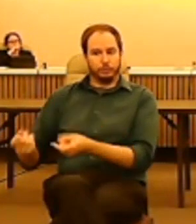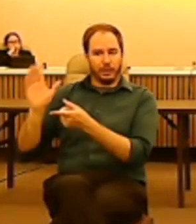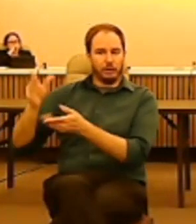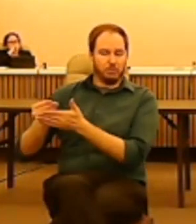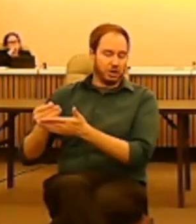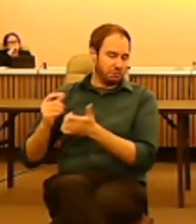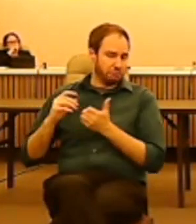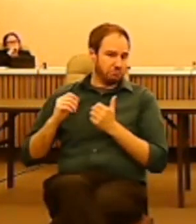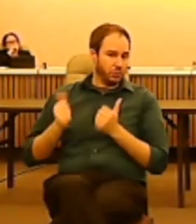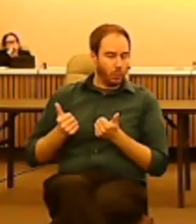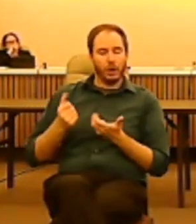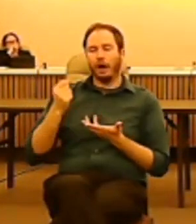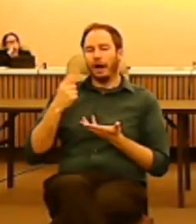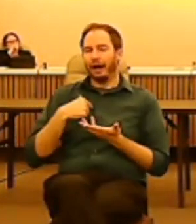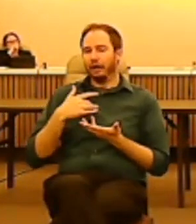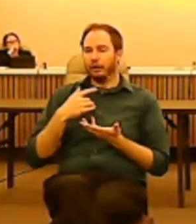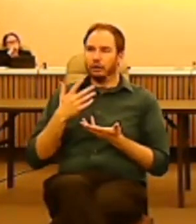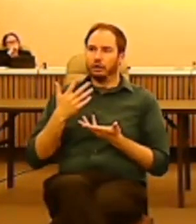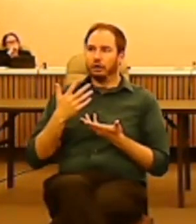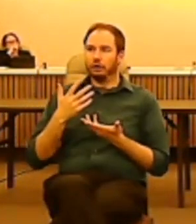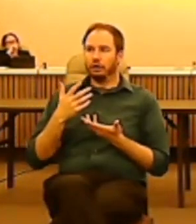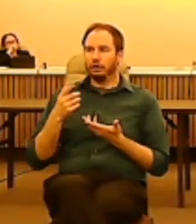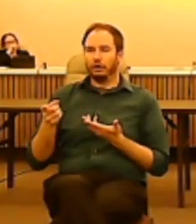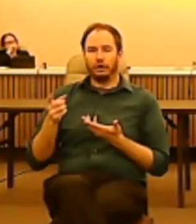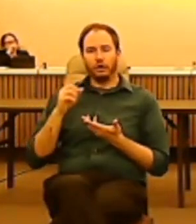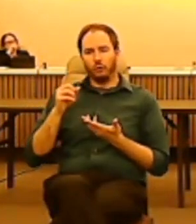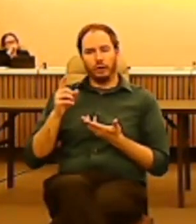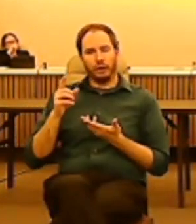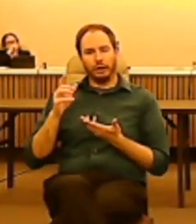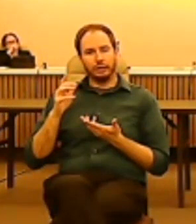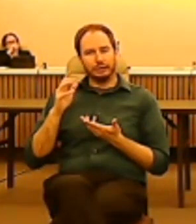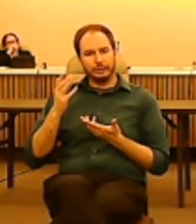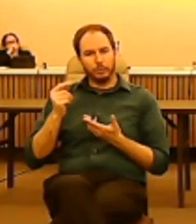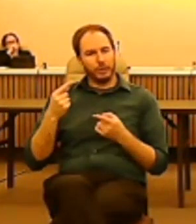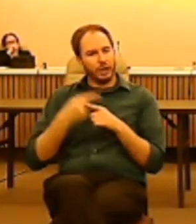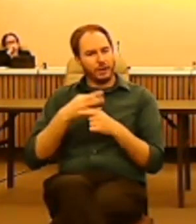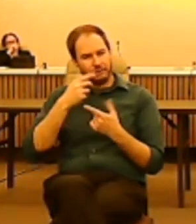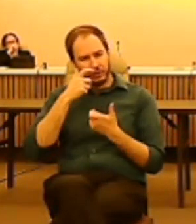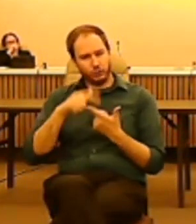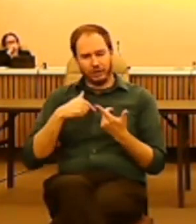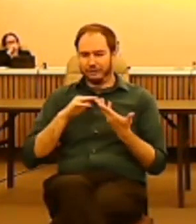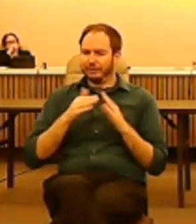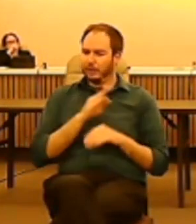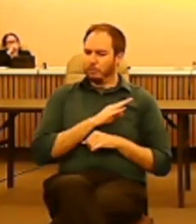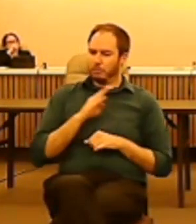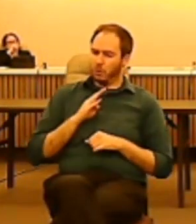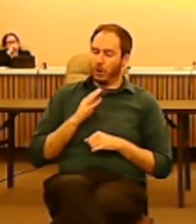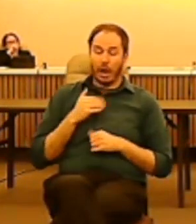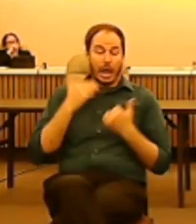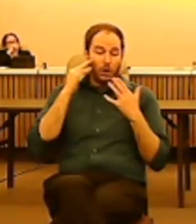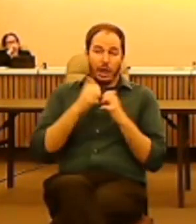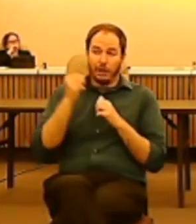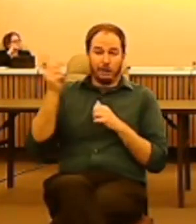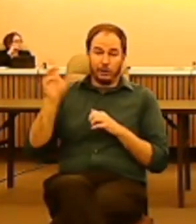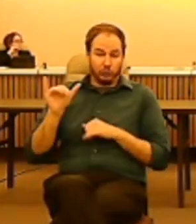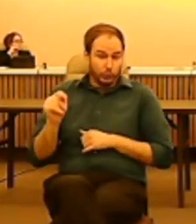It just strikes me that that is so rife for conflict of interest to have the town boards. I don't know how these other towns